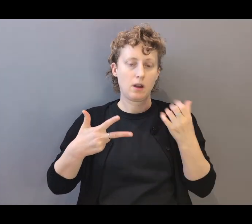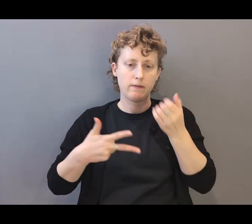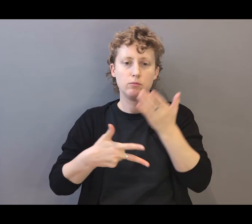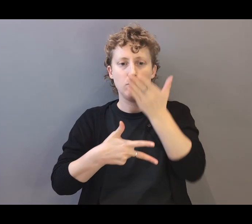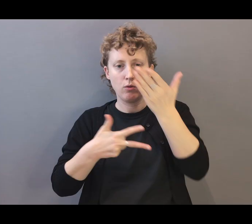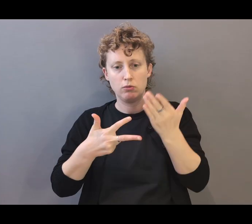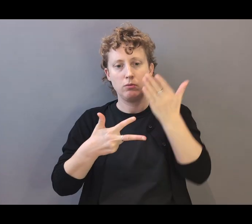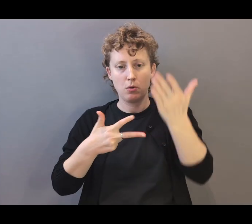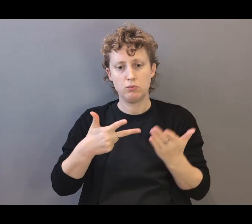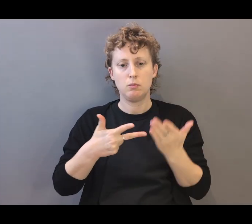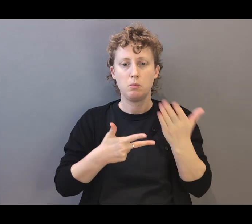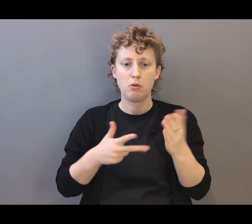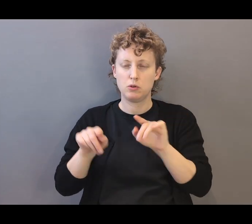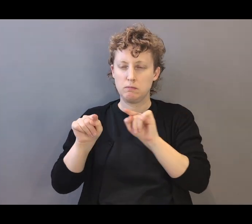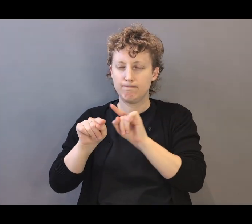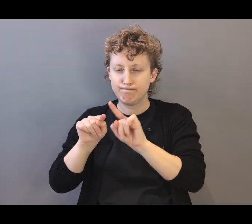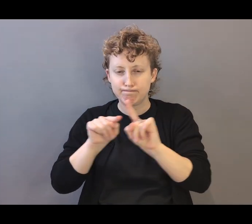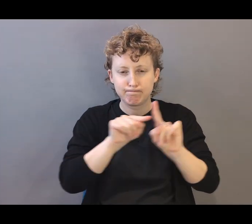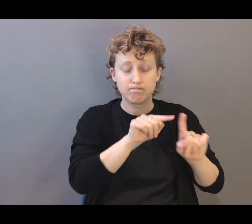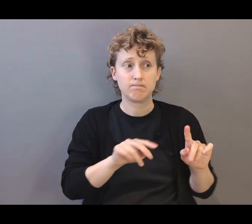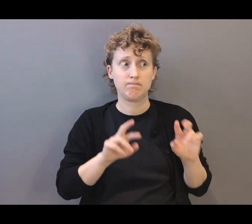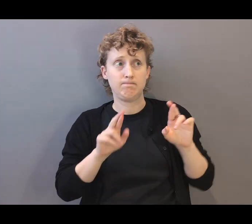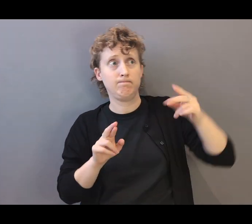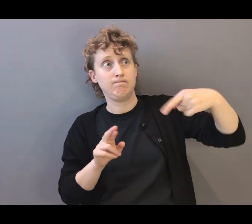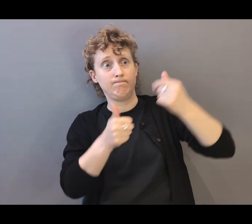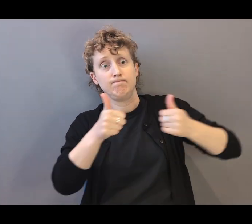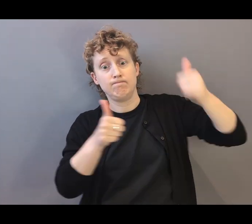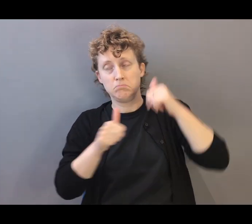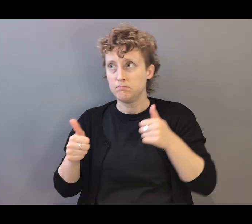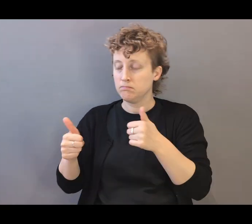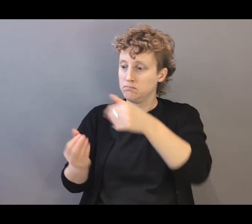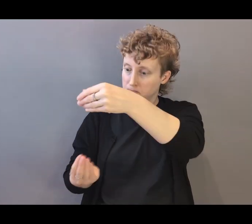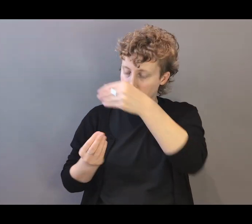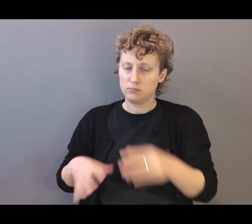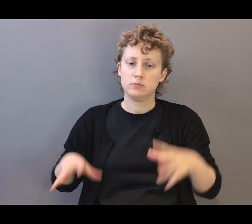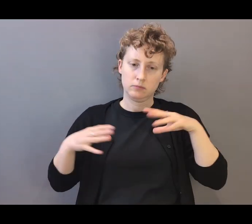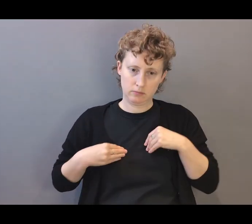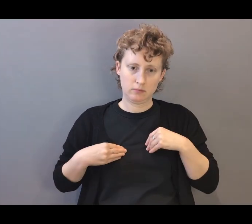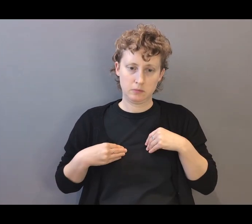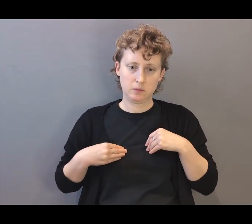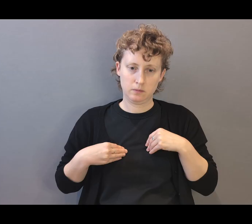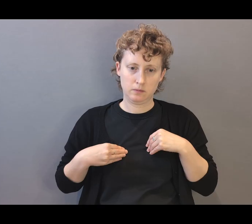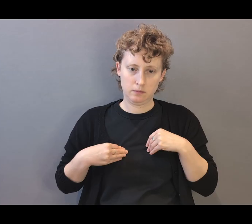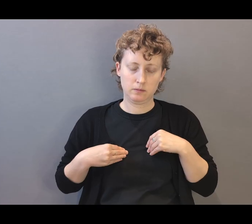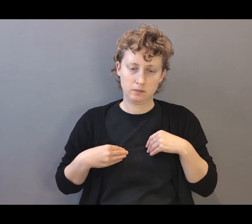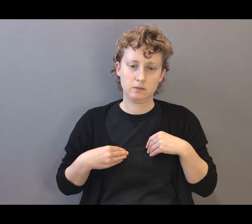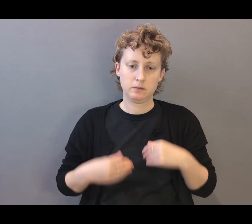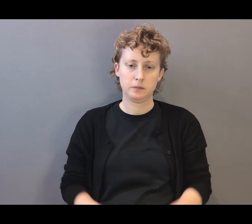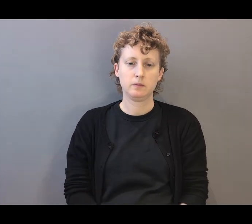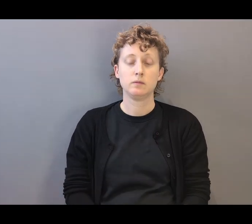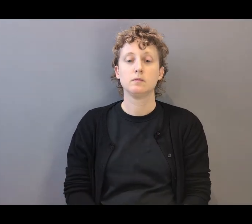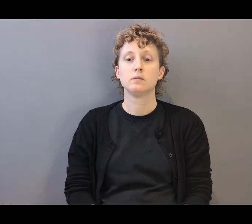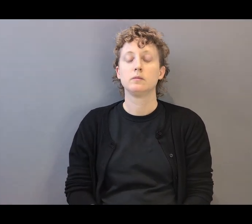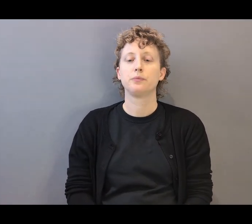areas, and we hope that the Commission takes some of them when proposing the new actions for the strategy. The